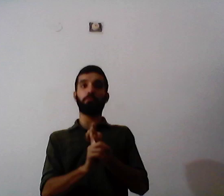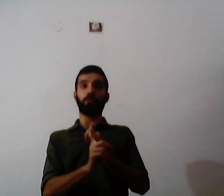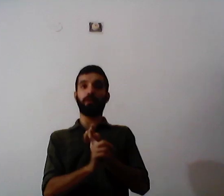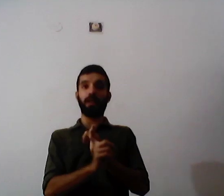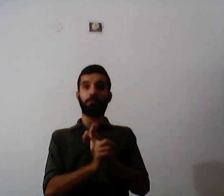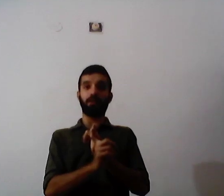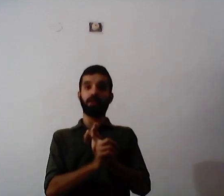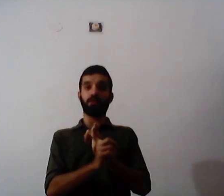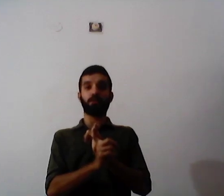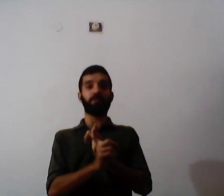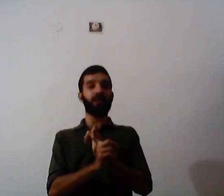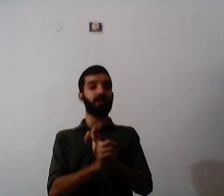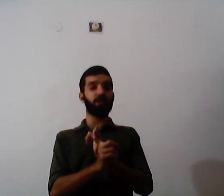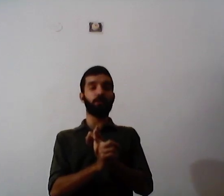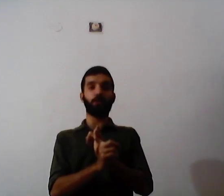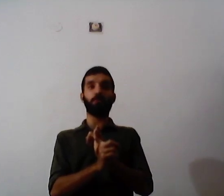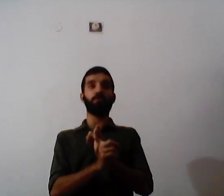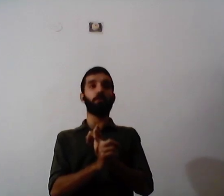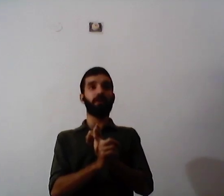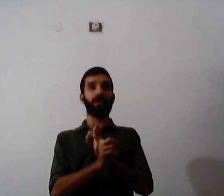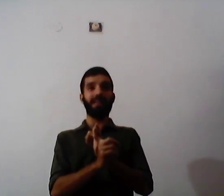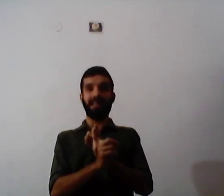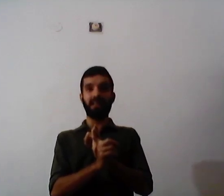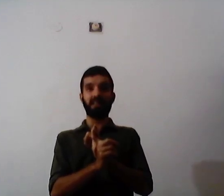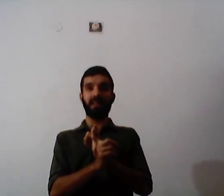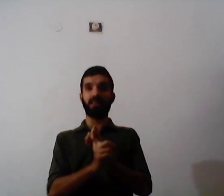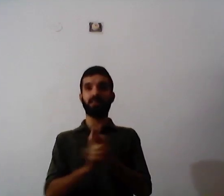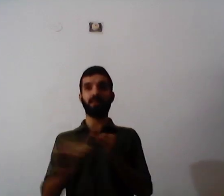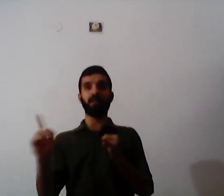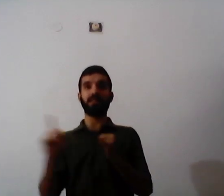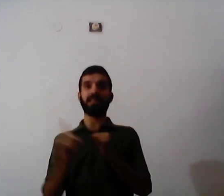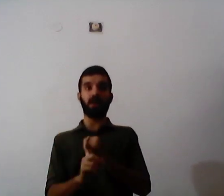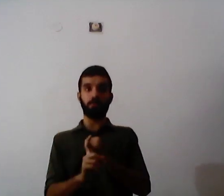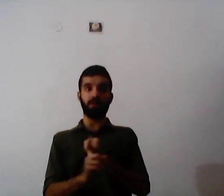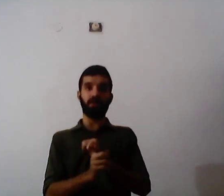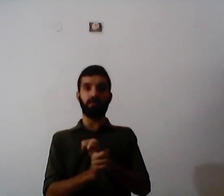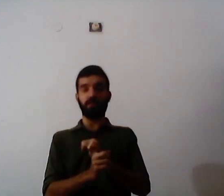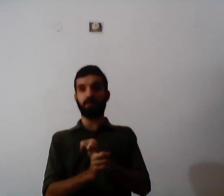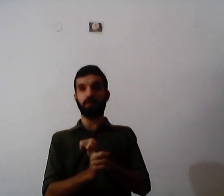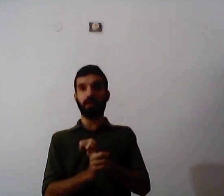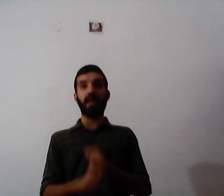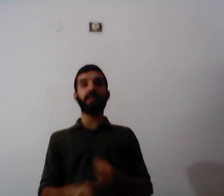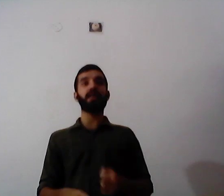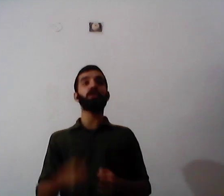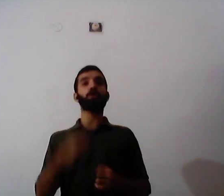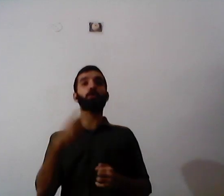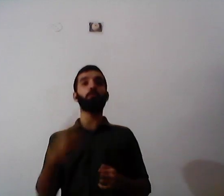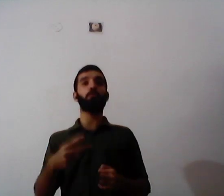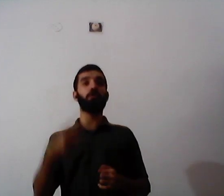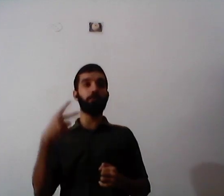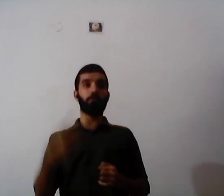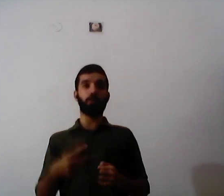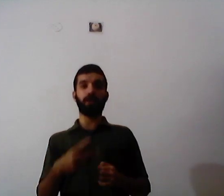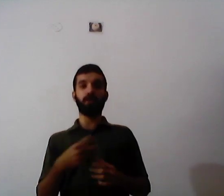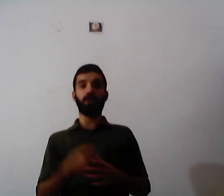important applications of Henry's law we already did, that is this carbonated drinks. And there is two more important